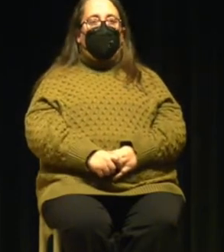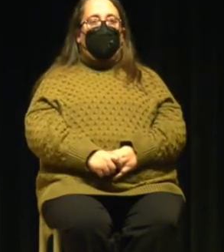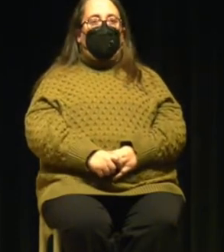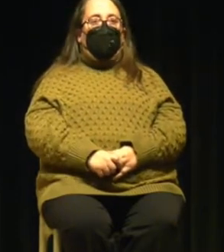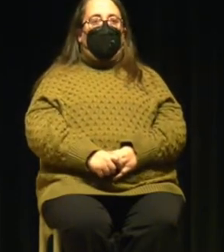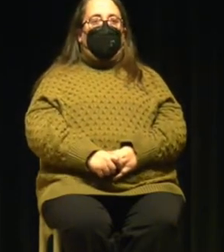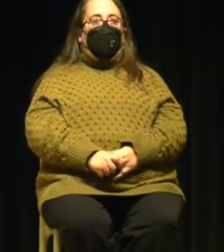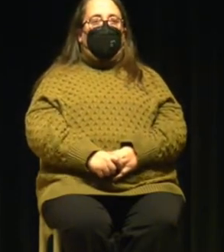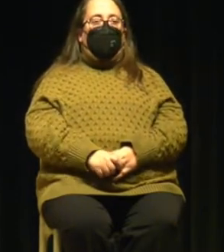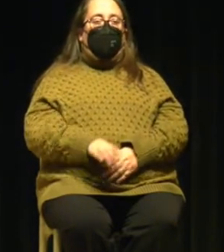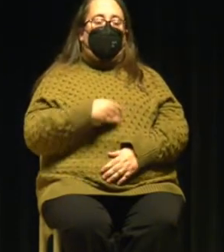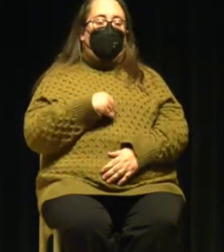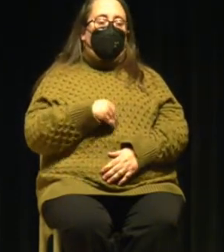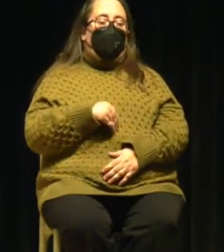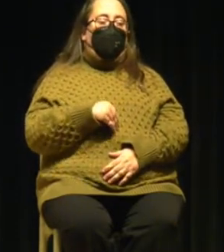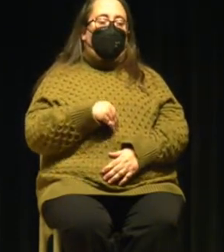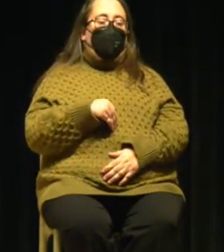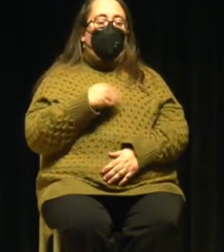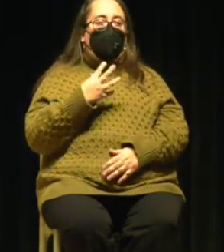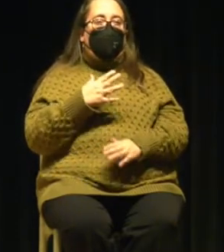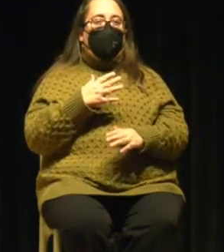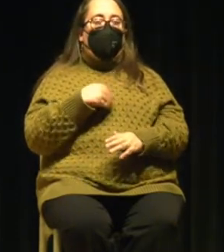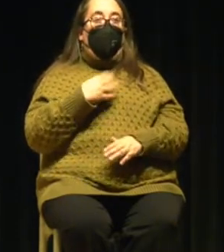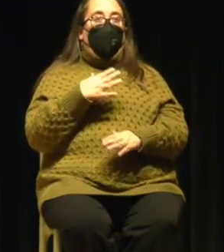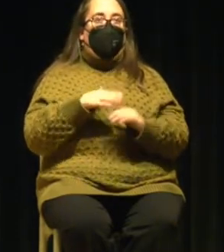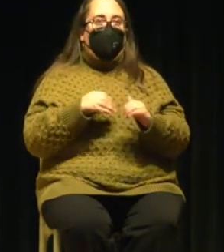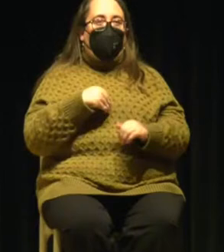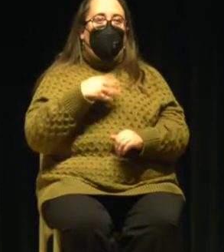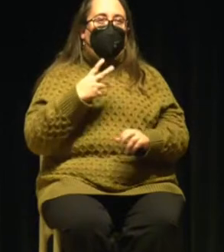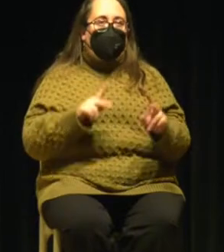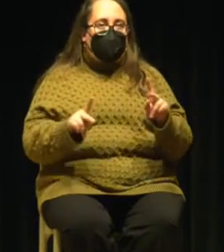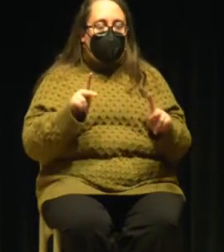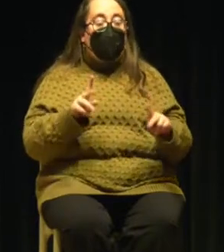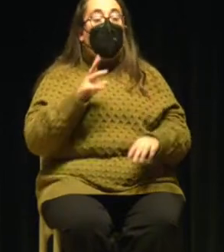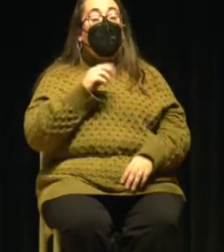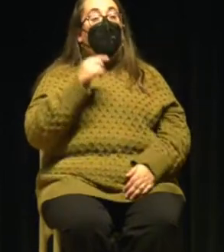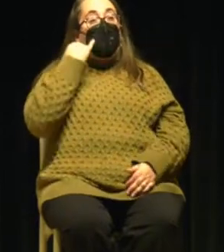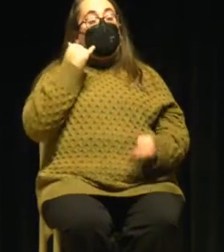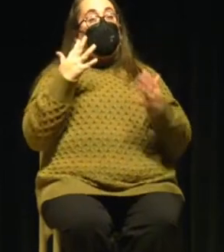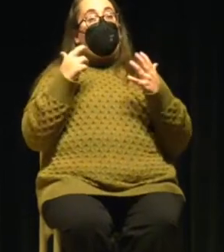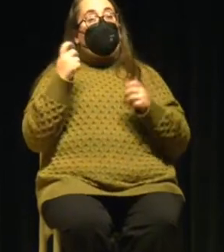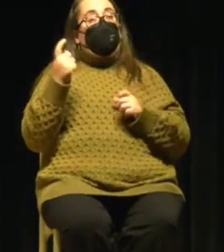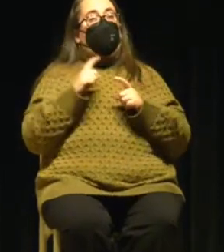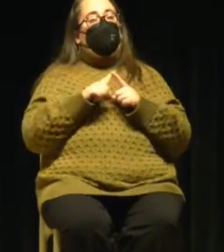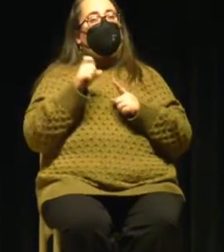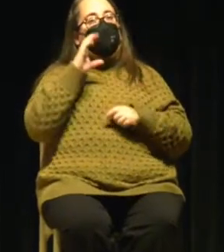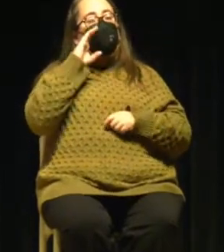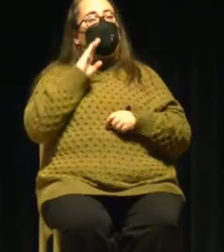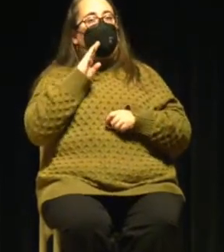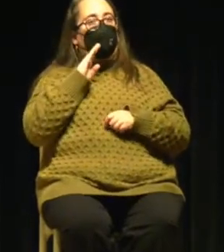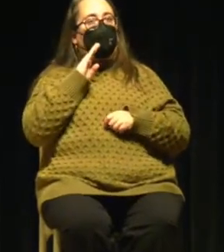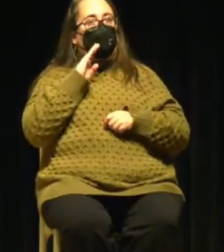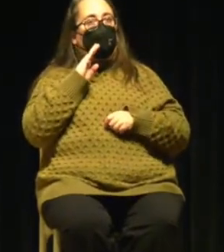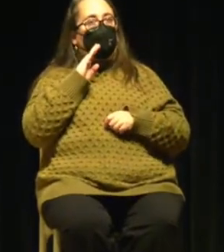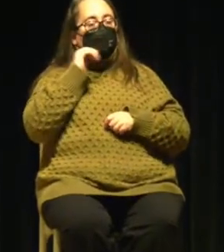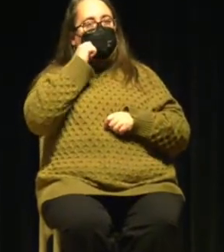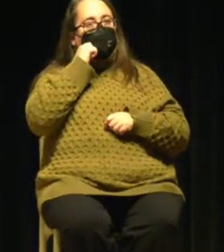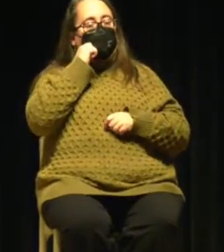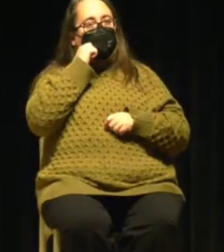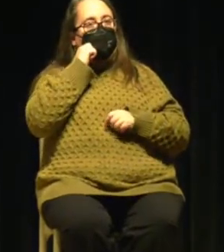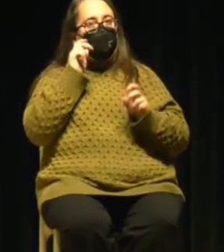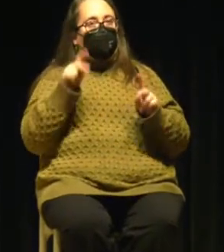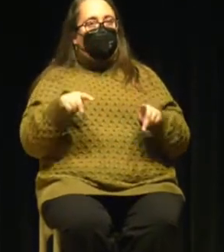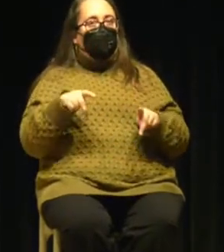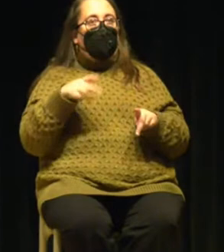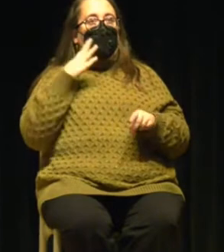they are so white, they're like whiter than white people. Like, mm-hmm. and that you have to, and if they want somebody to play a brown character, a brown skin character,